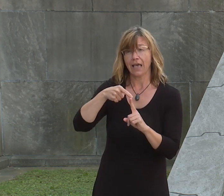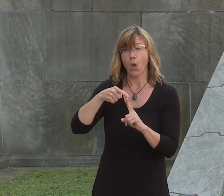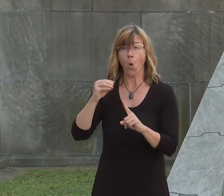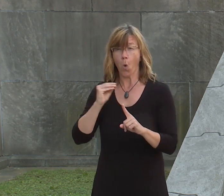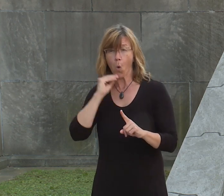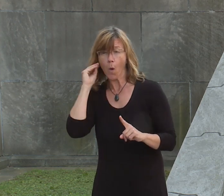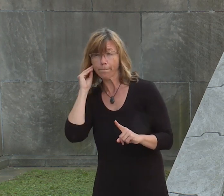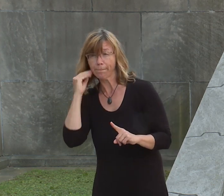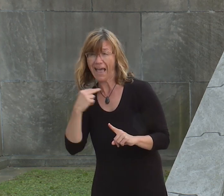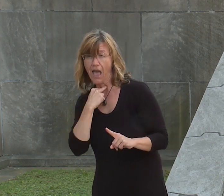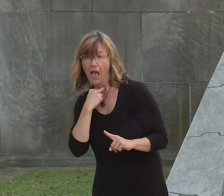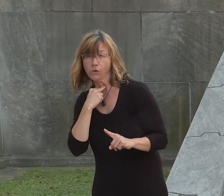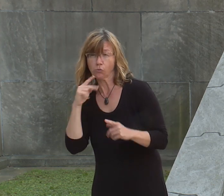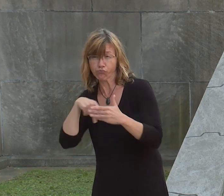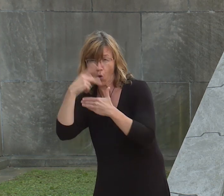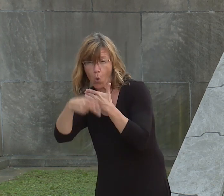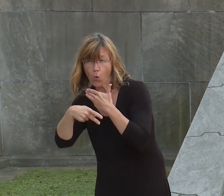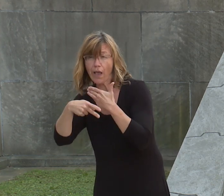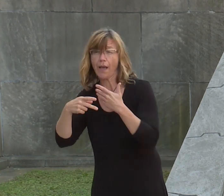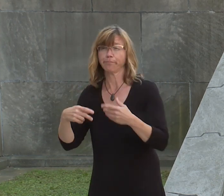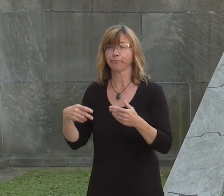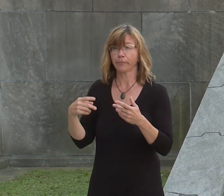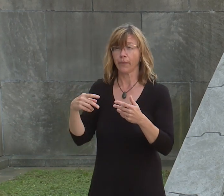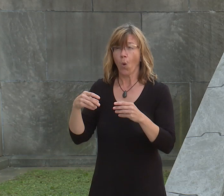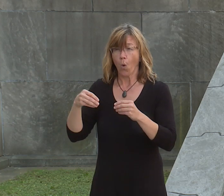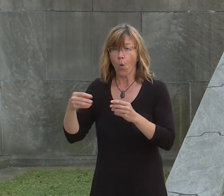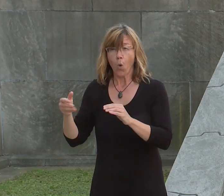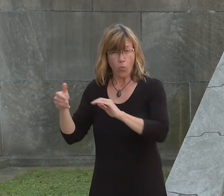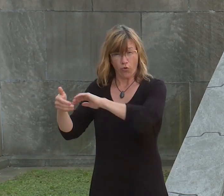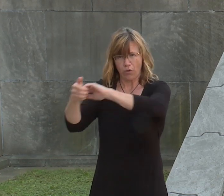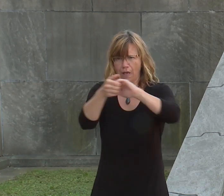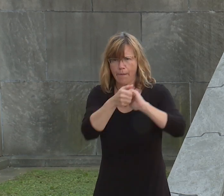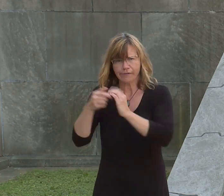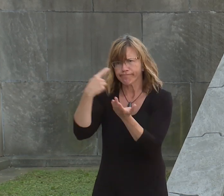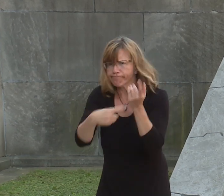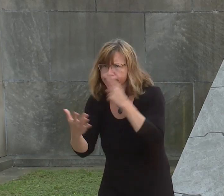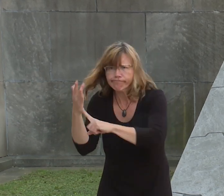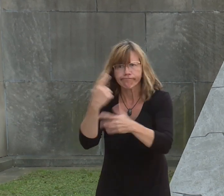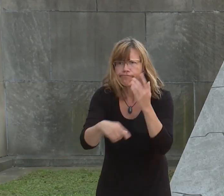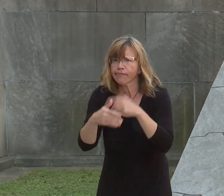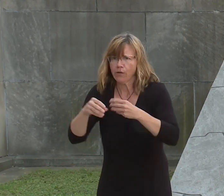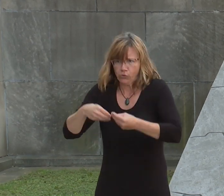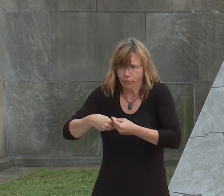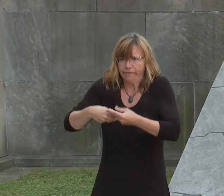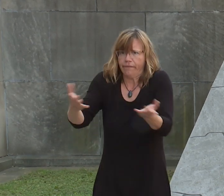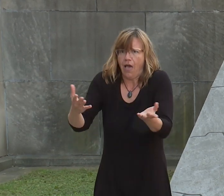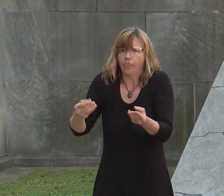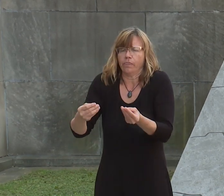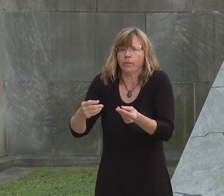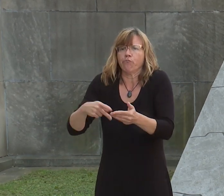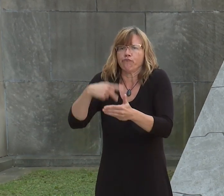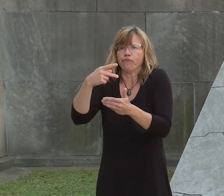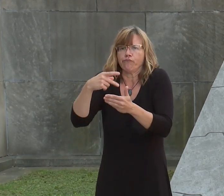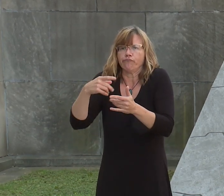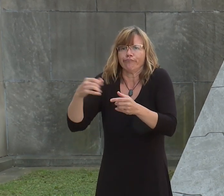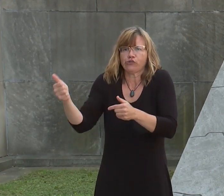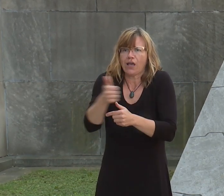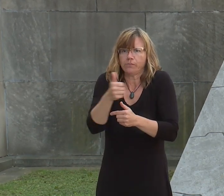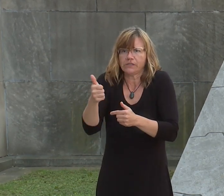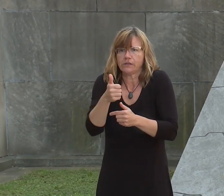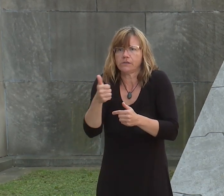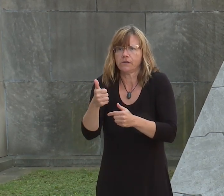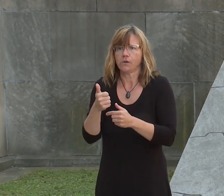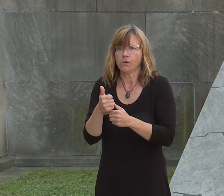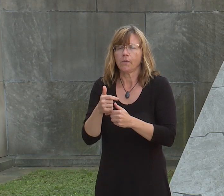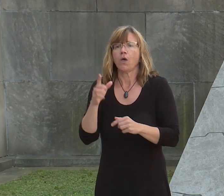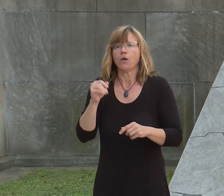vaccinate homebound Baltimore City residents. In practice, every Baltimore City resident should continue to bring a mask with them whenever they leave their